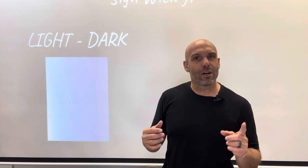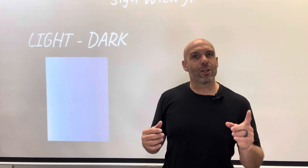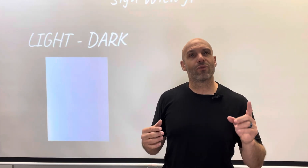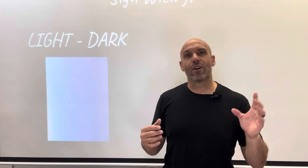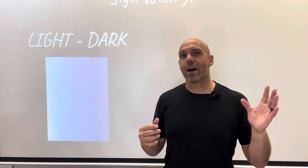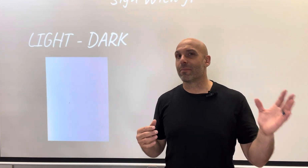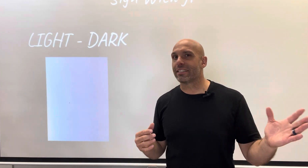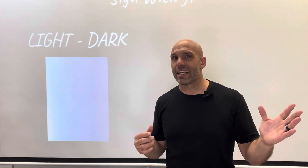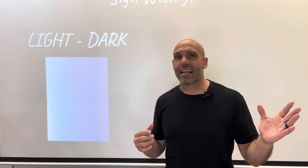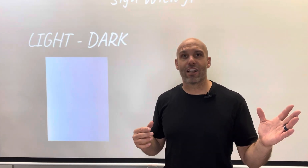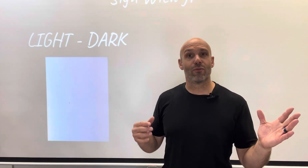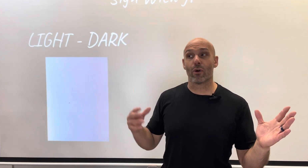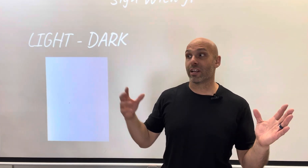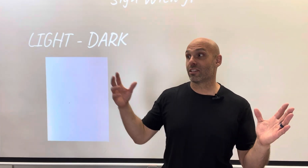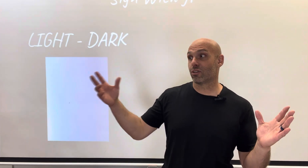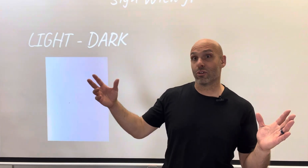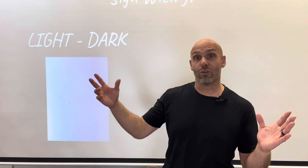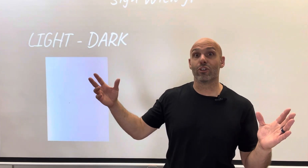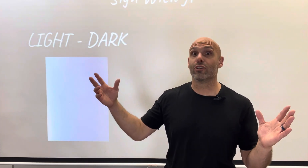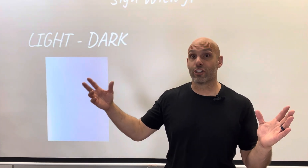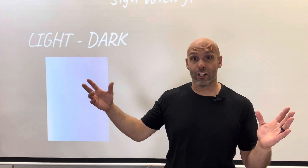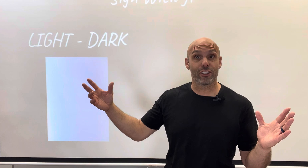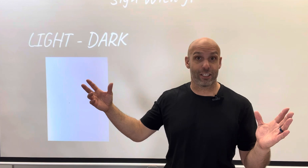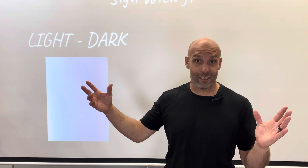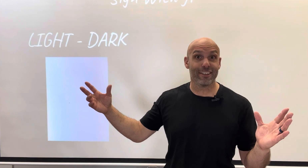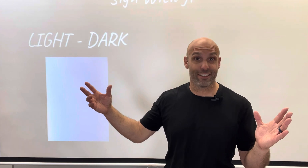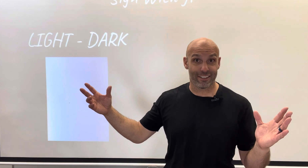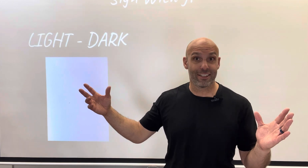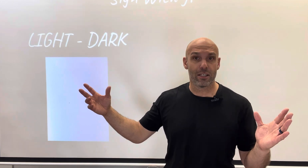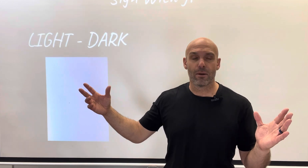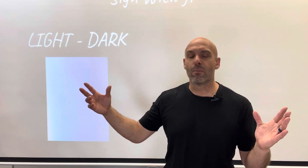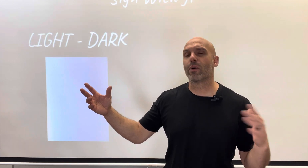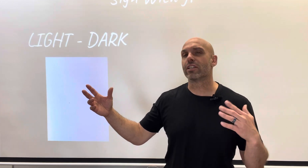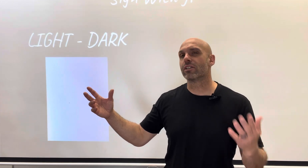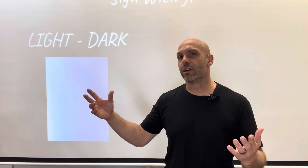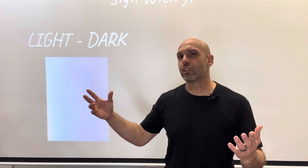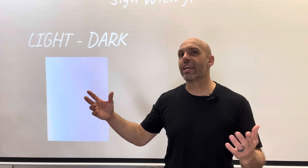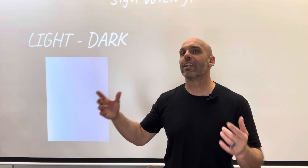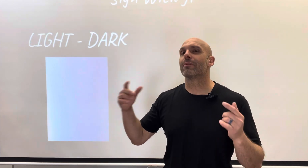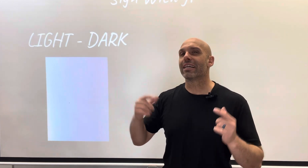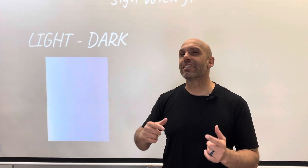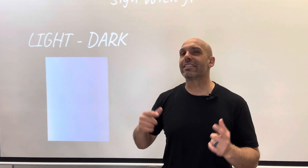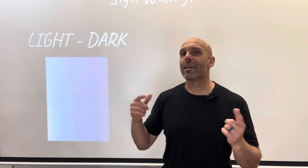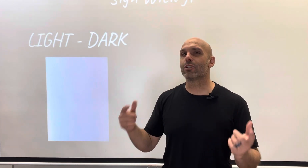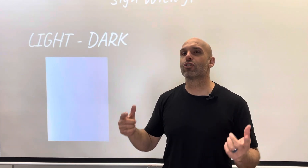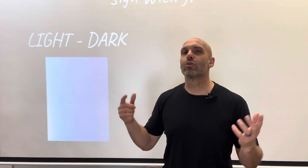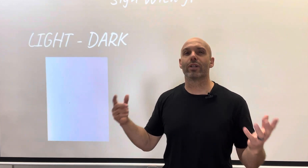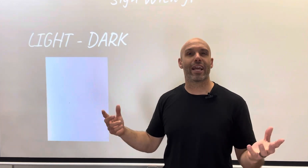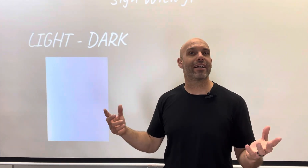someone's from, let's say, California to New Jersey, but we can still understand them. The same is true in ASL.